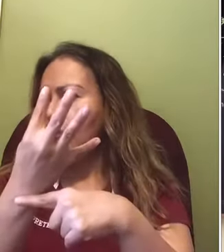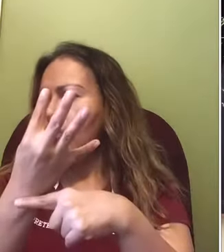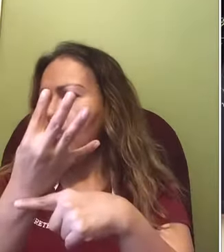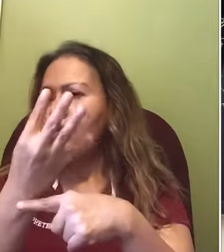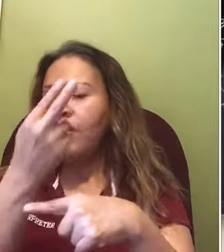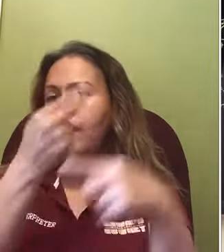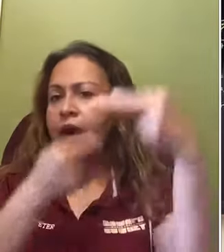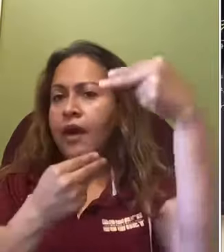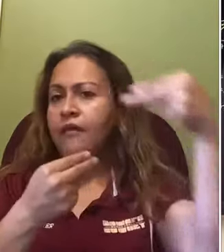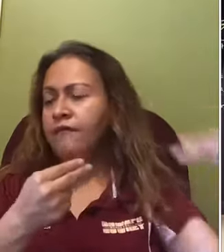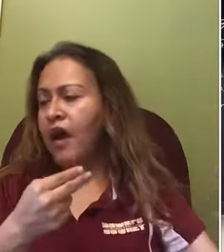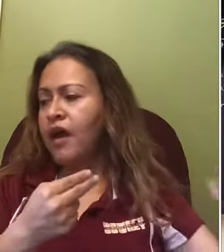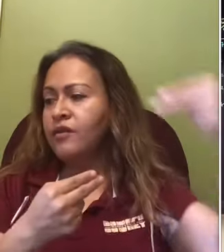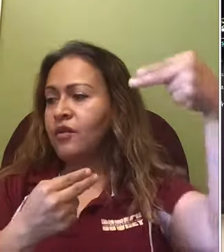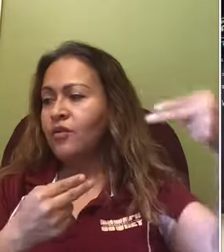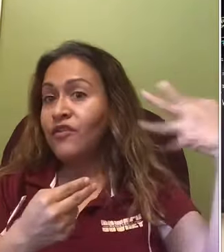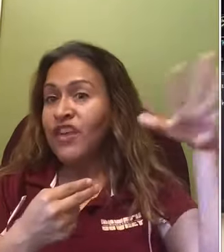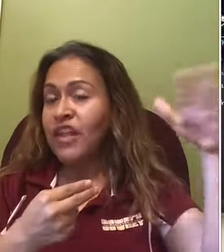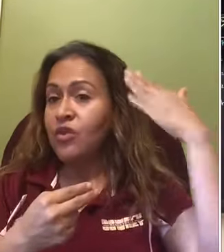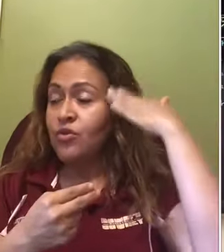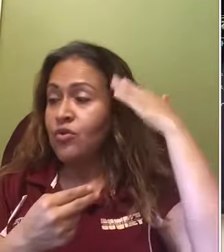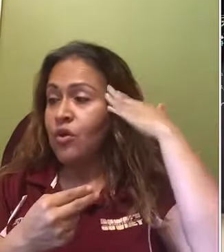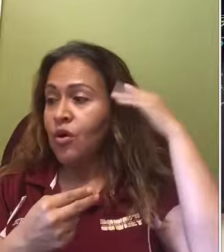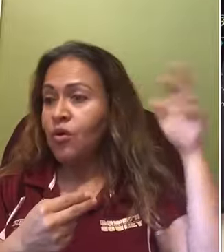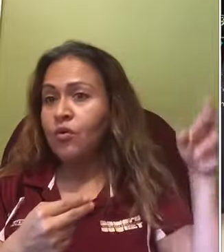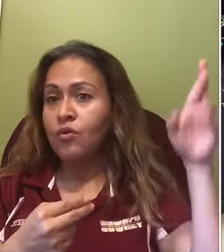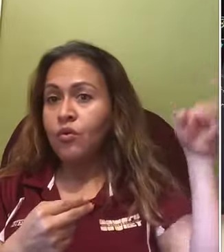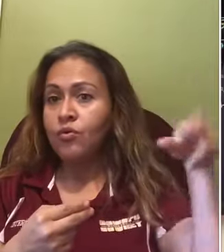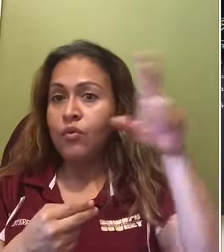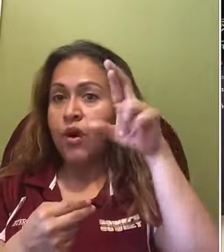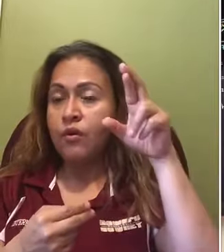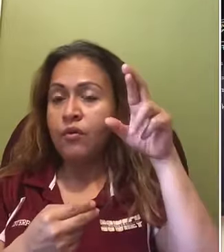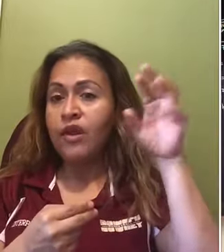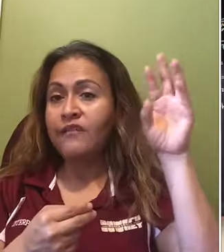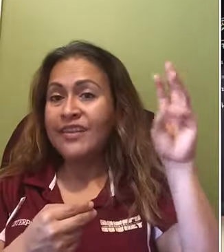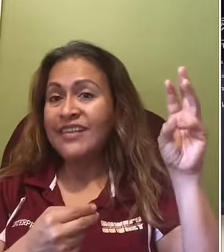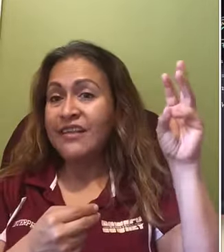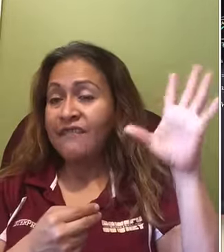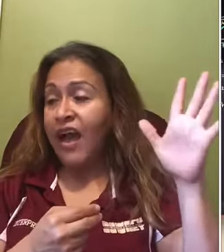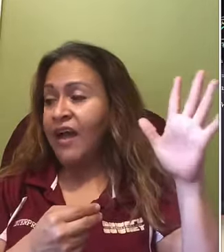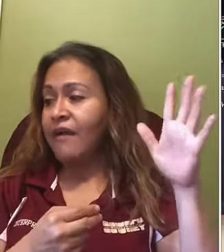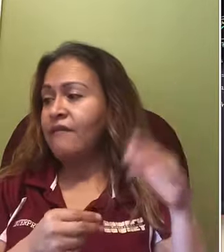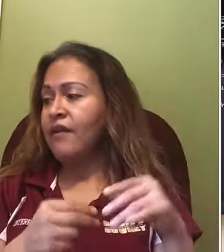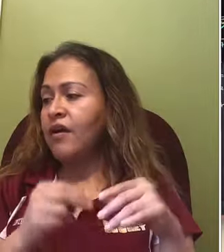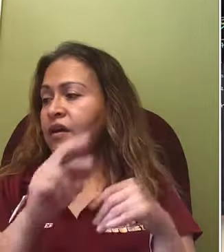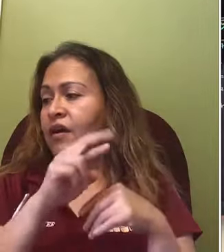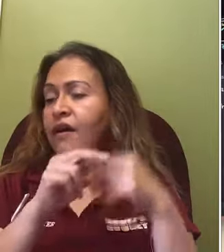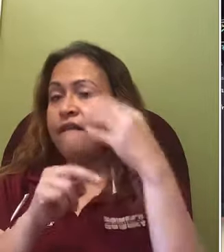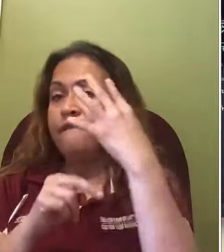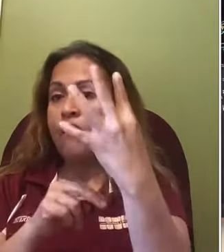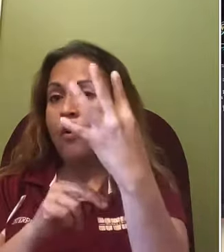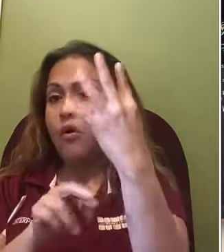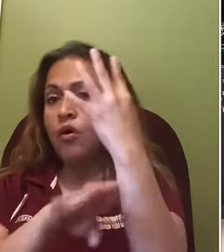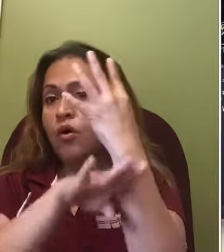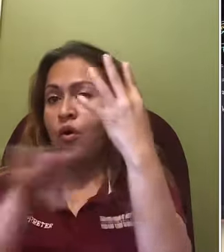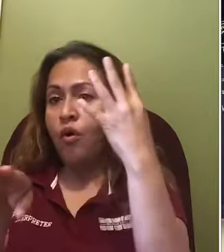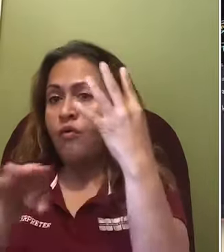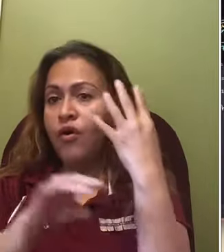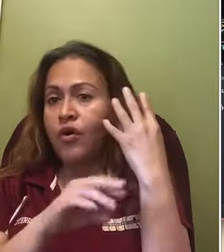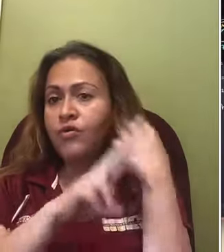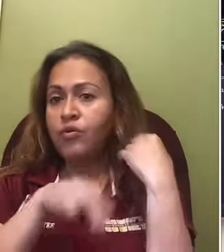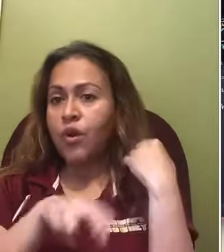hypotenuse. The hypotenuse, we already know, is square root of 65. So it's 4 over the square root